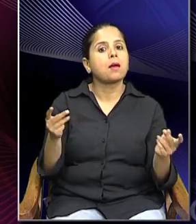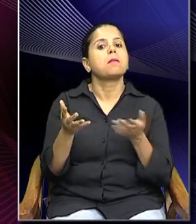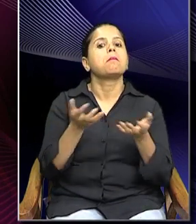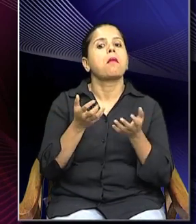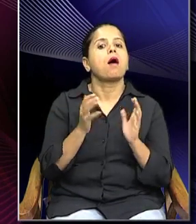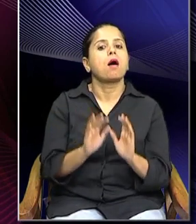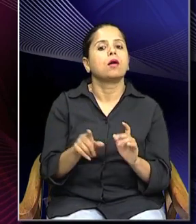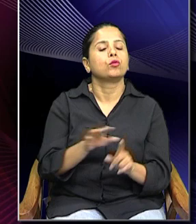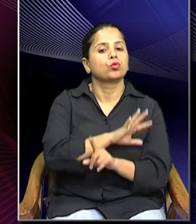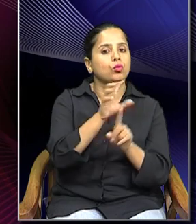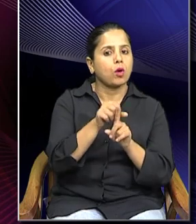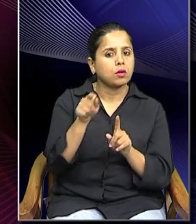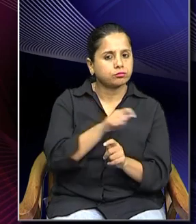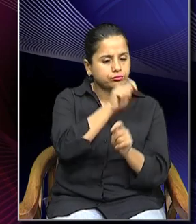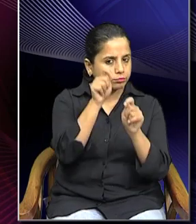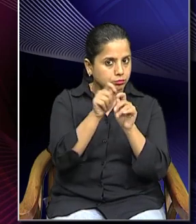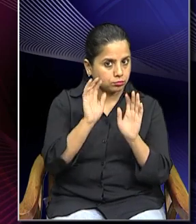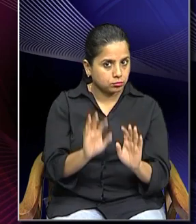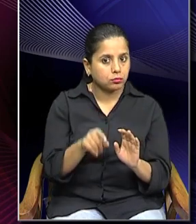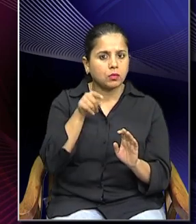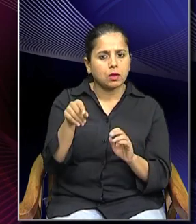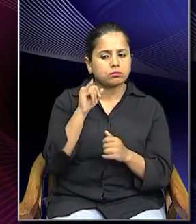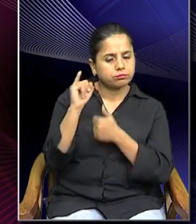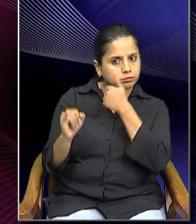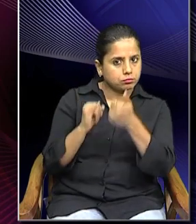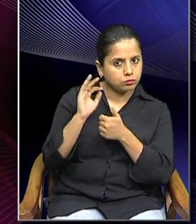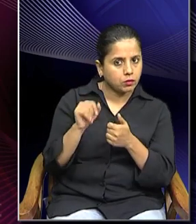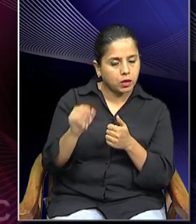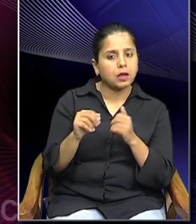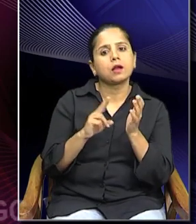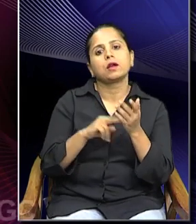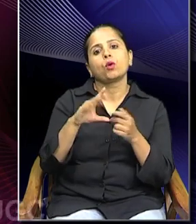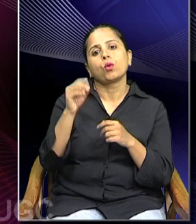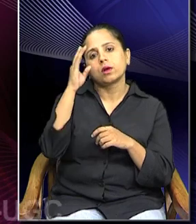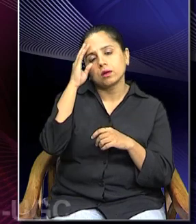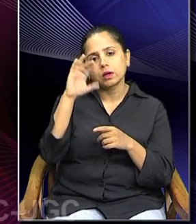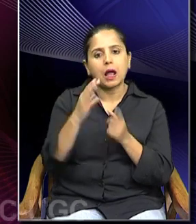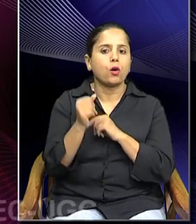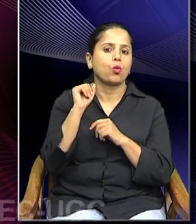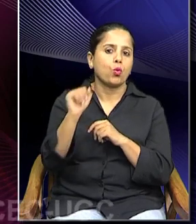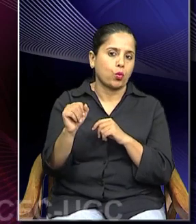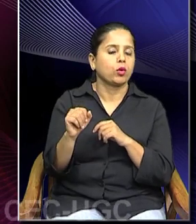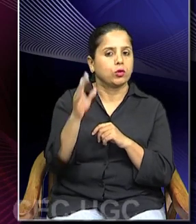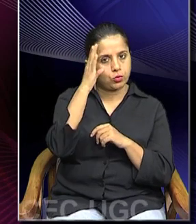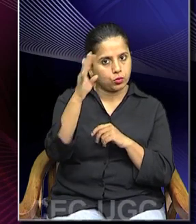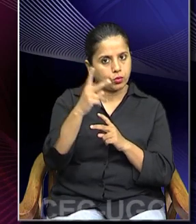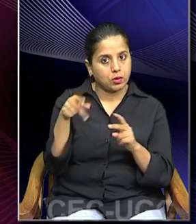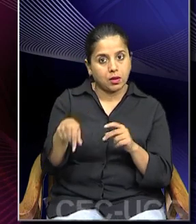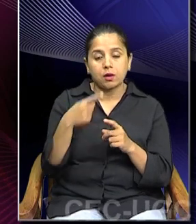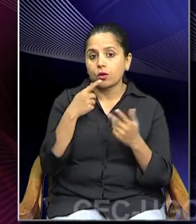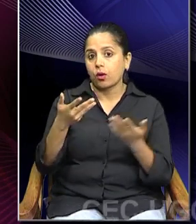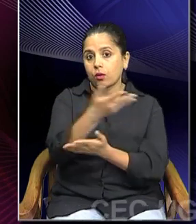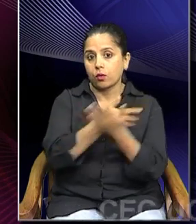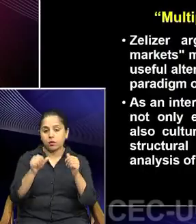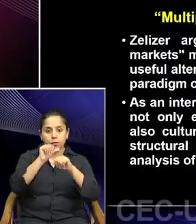markets, they are cultural specific. So, it is critiquing the neoclassical theory. As an interactive model,